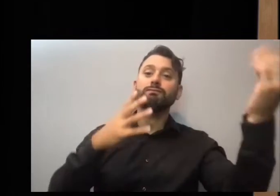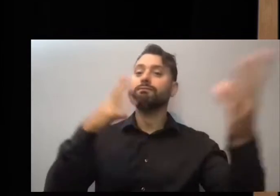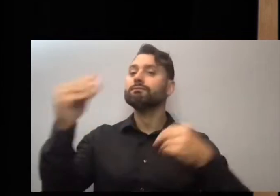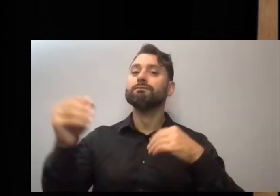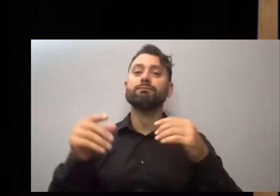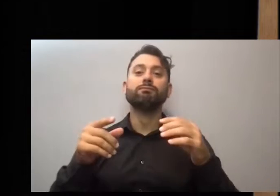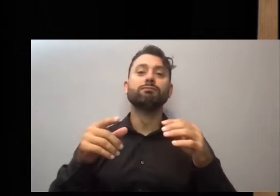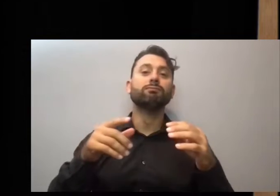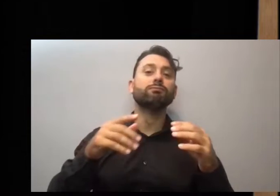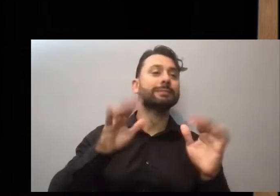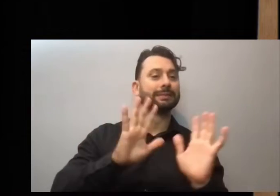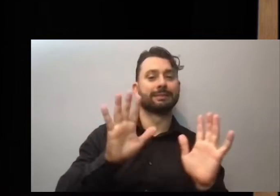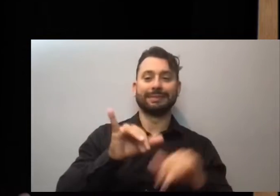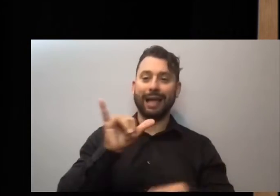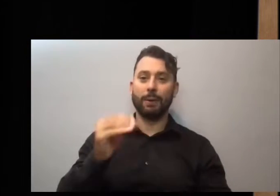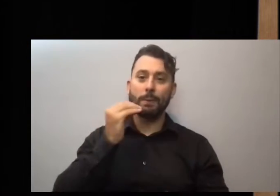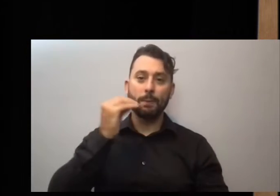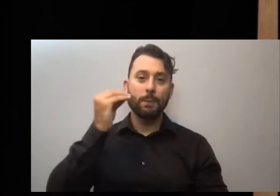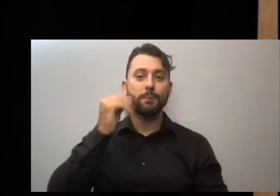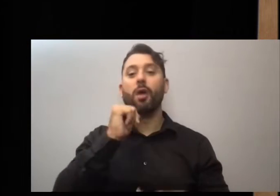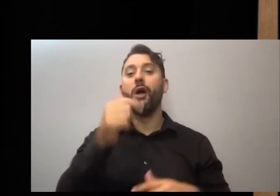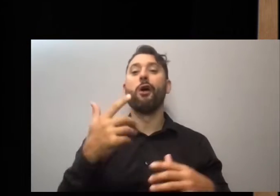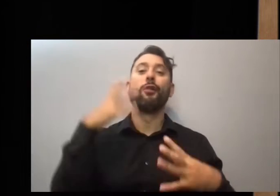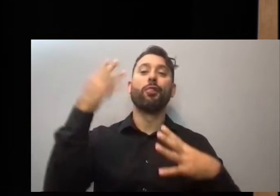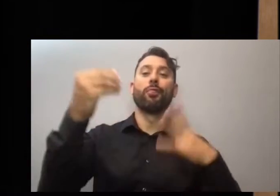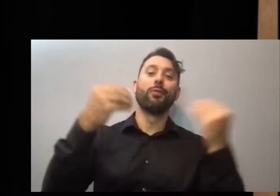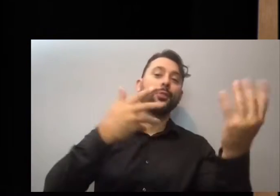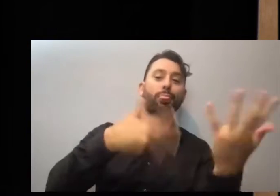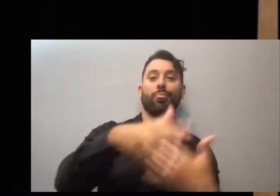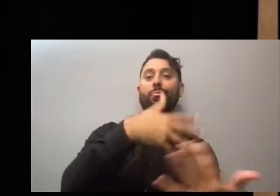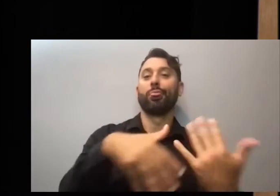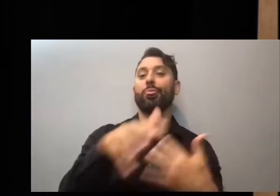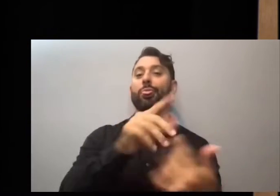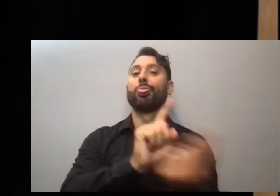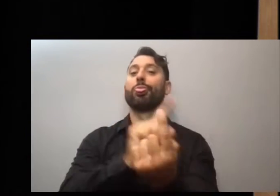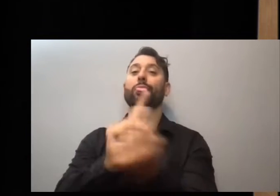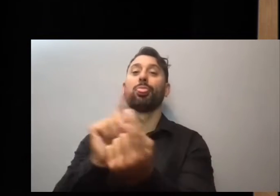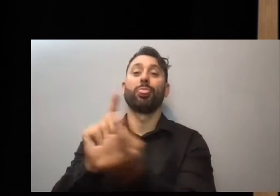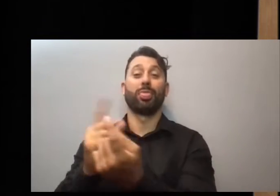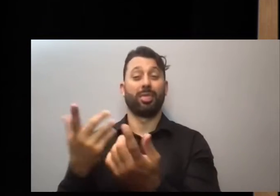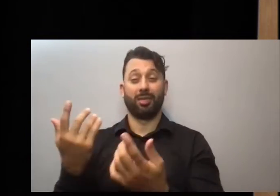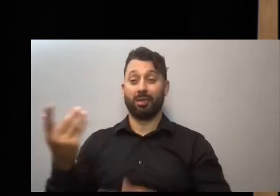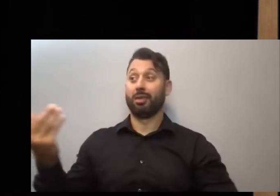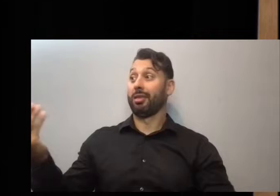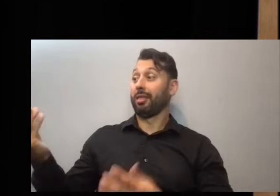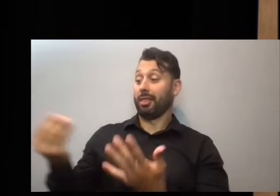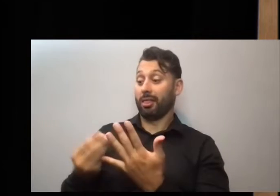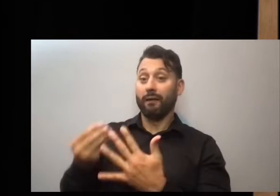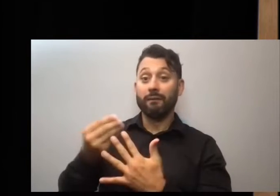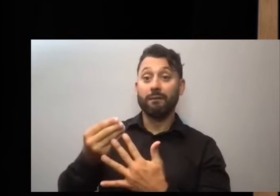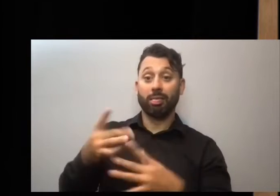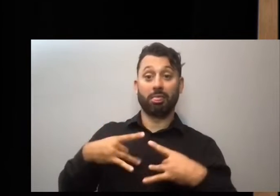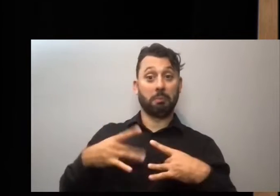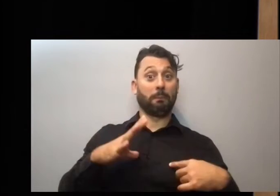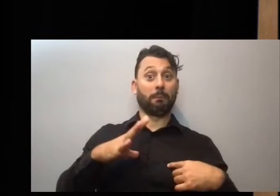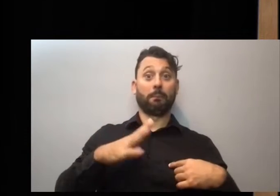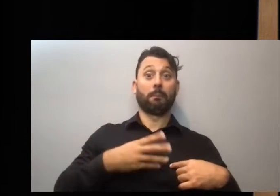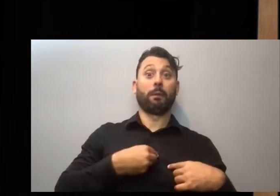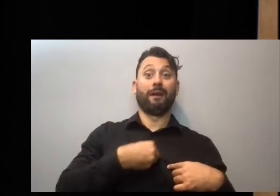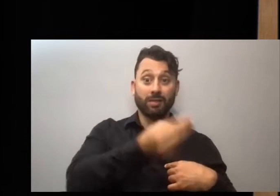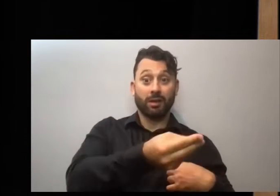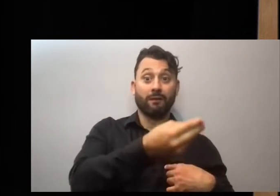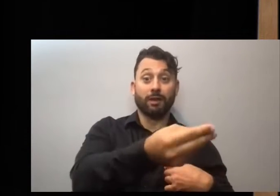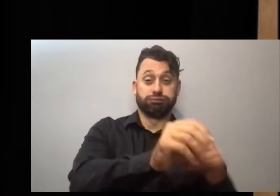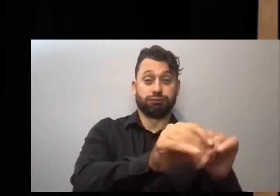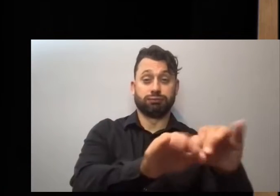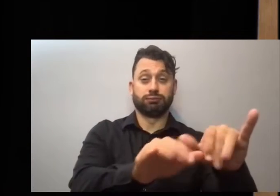that the virus can actually be spread from person to person without somebody actually having symptoms yet. So